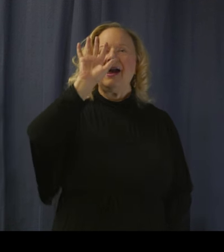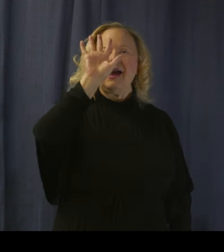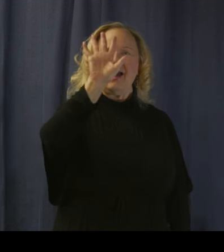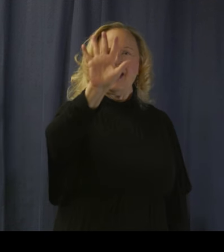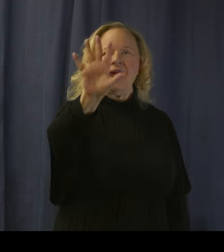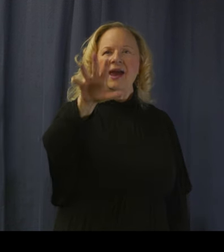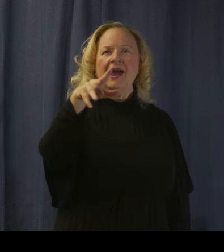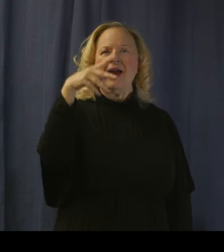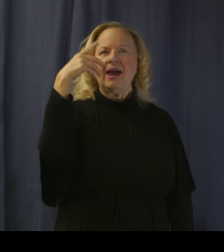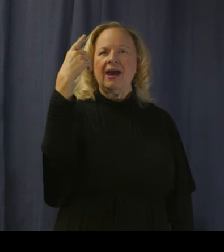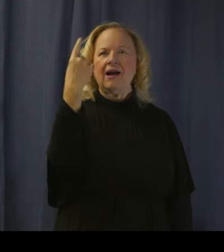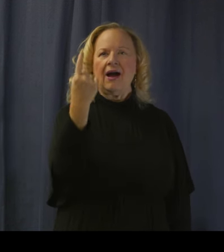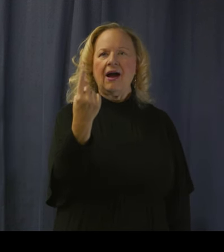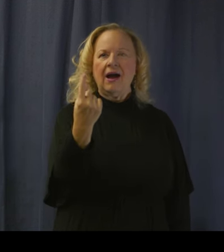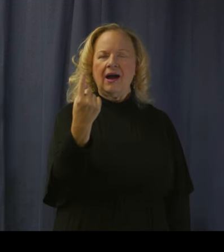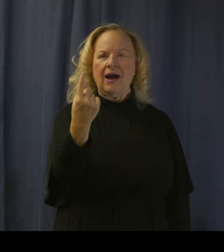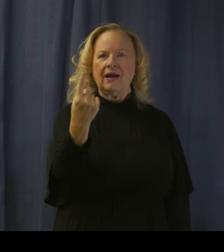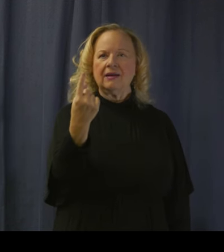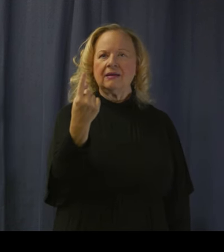Echad,